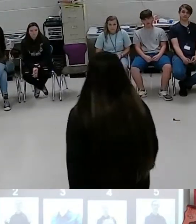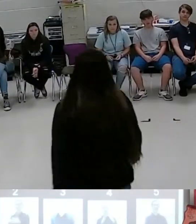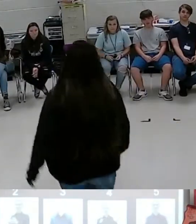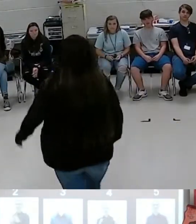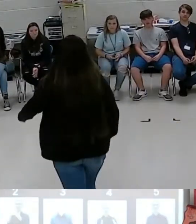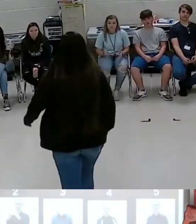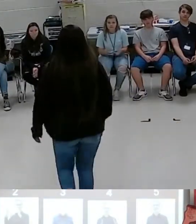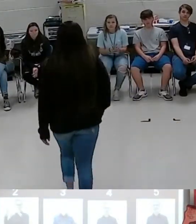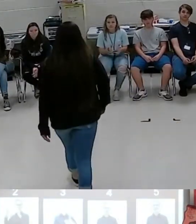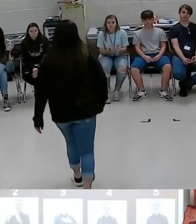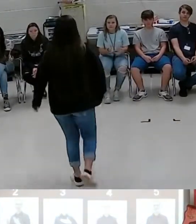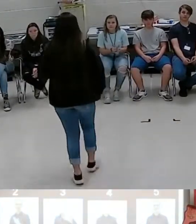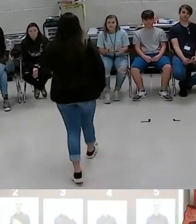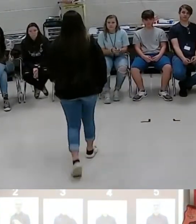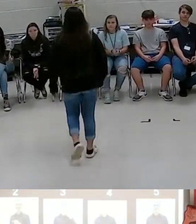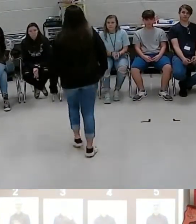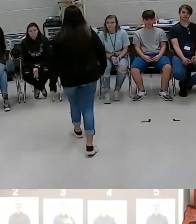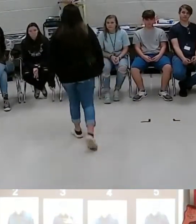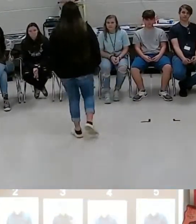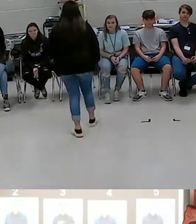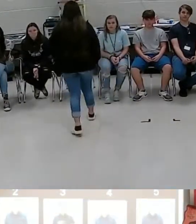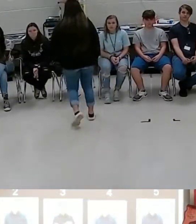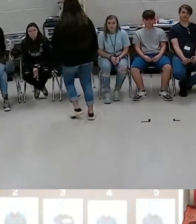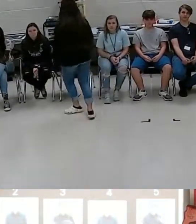Now, let's read So this what one. number 13 talking about? Opening the door.